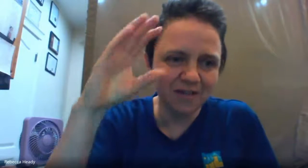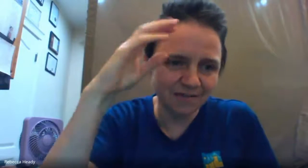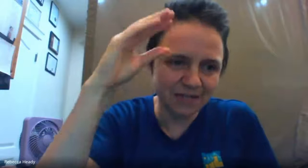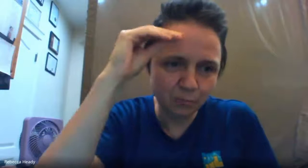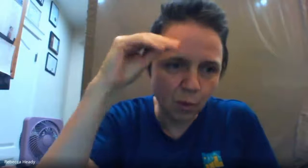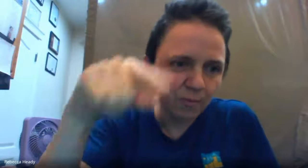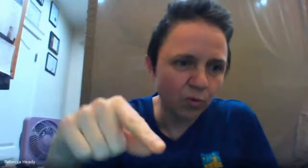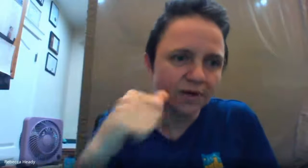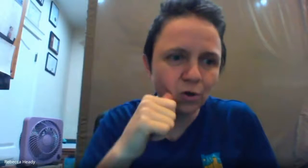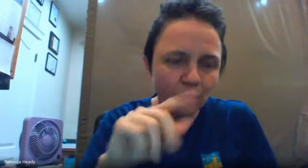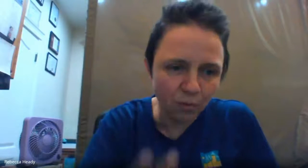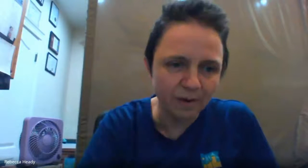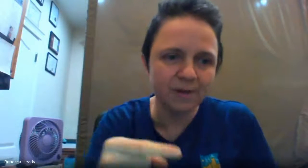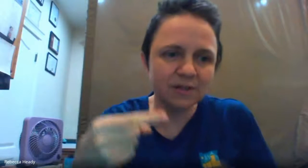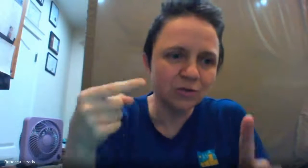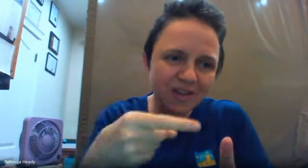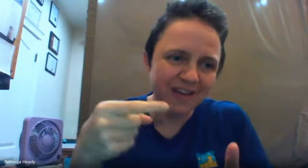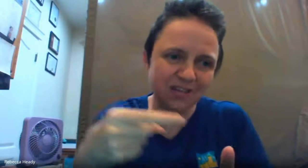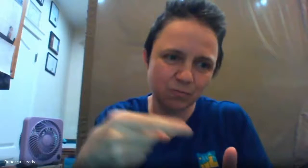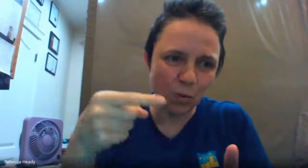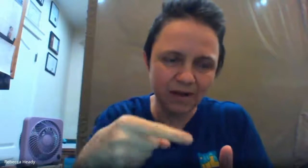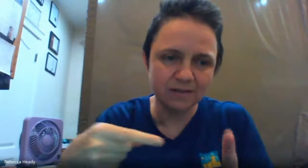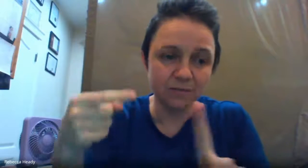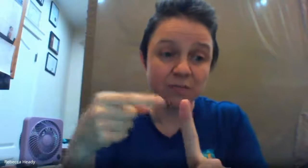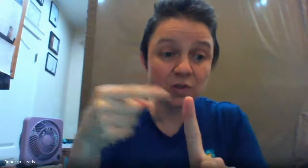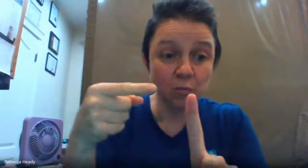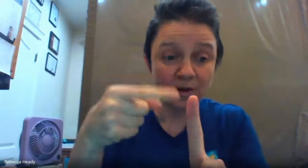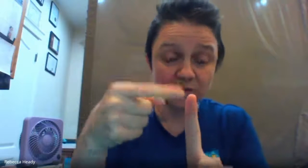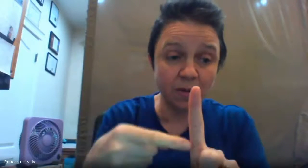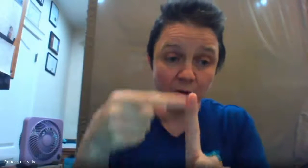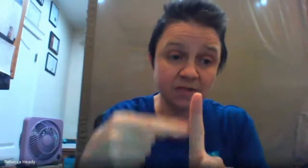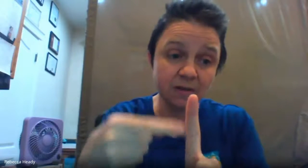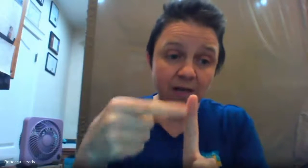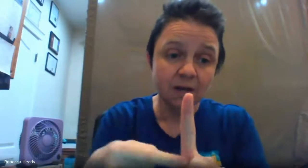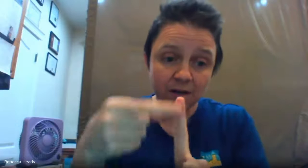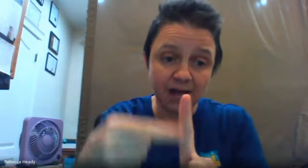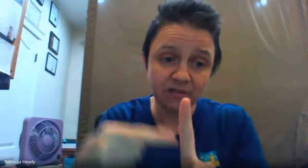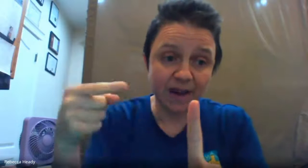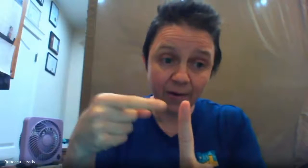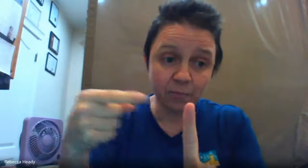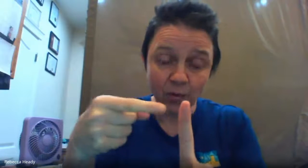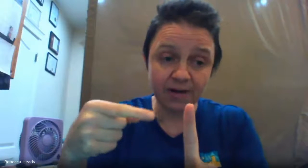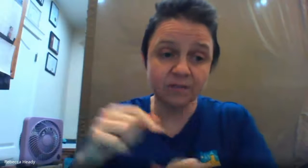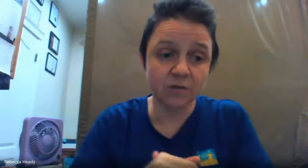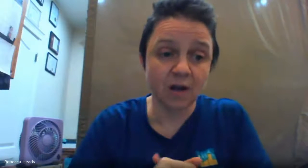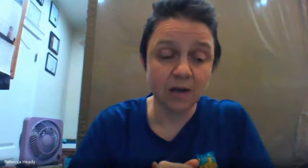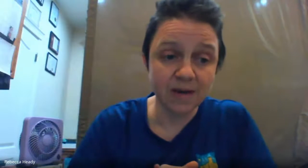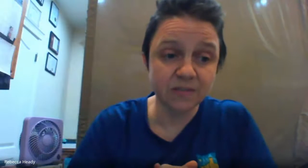boy point, girl point, but usually they just point. Sometimes you can point to a person classifier and point as if you're talking about a specific person,